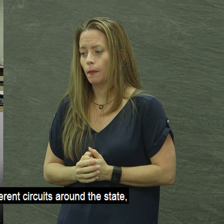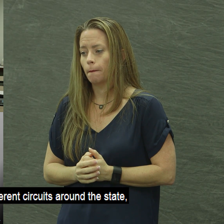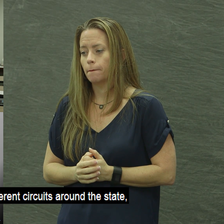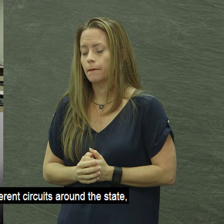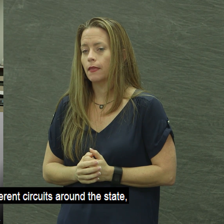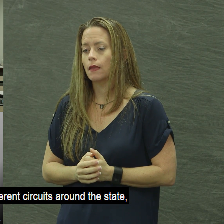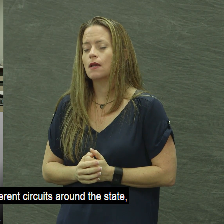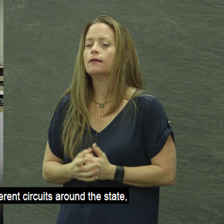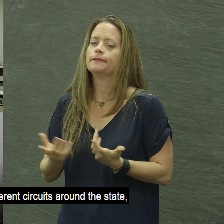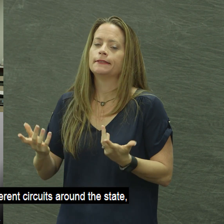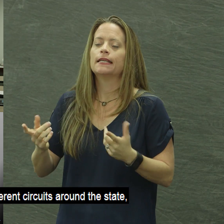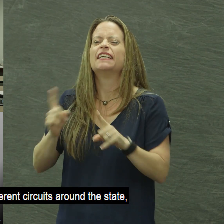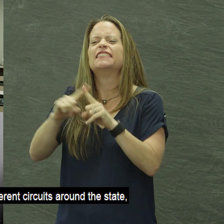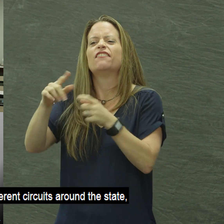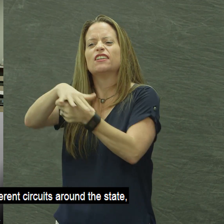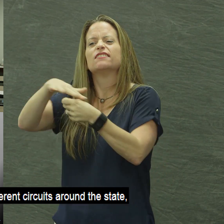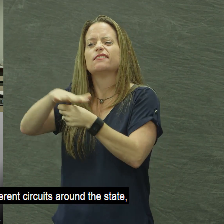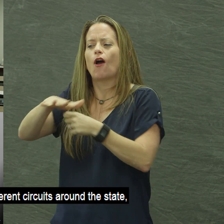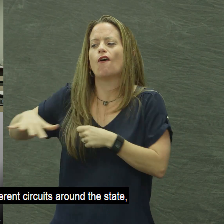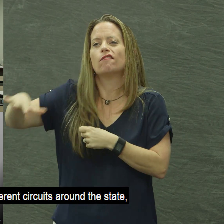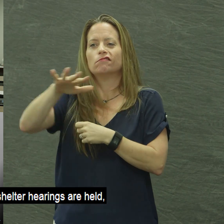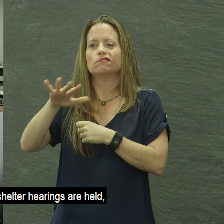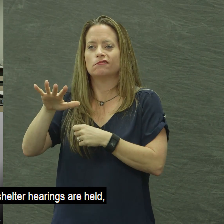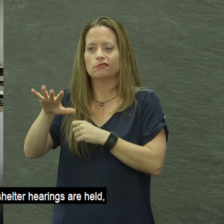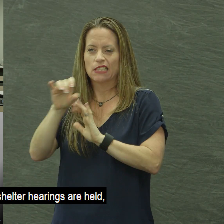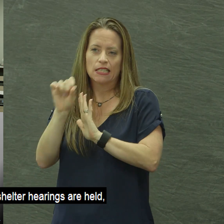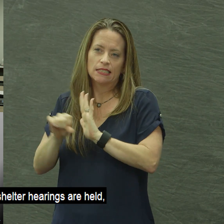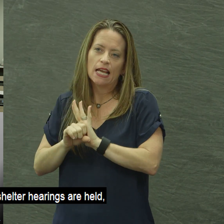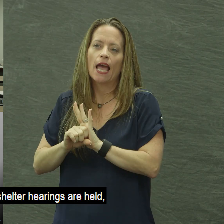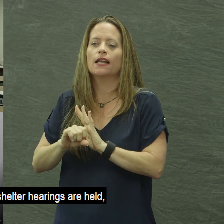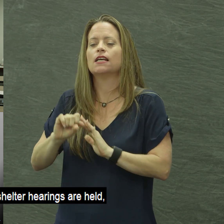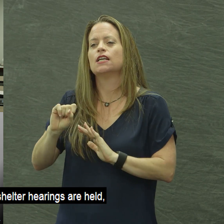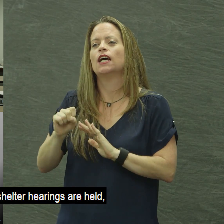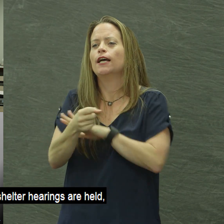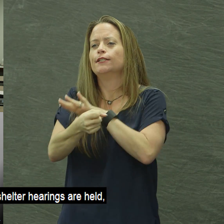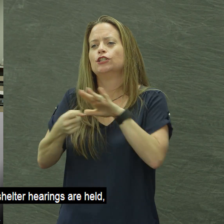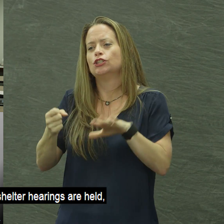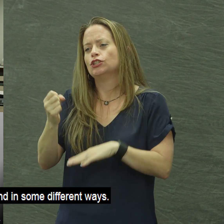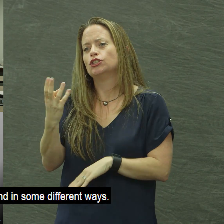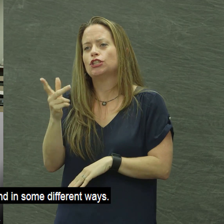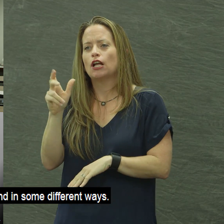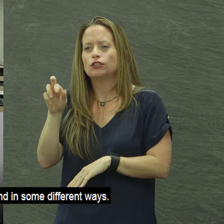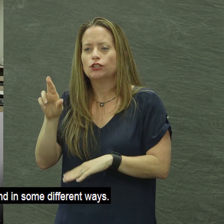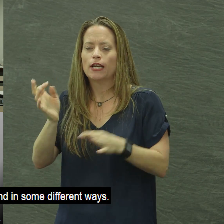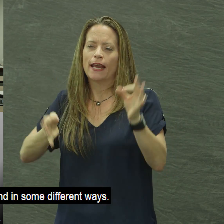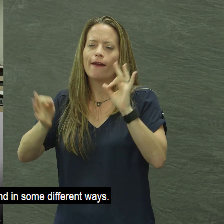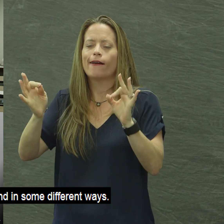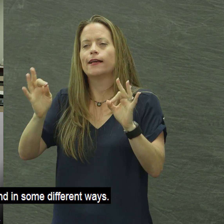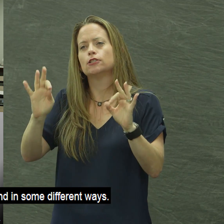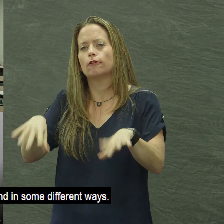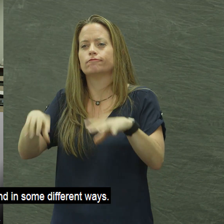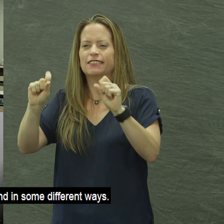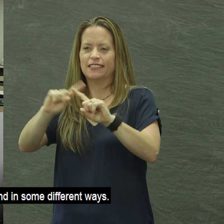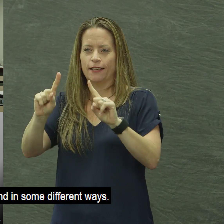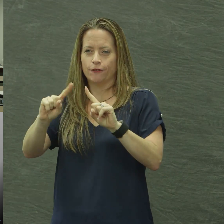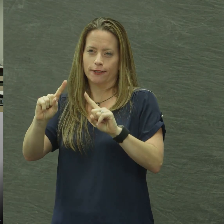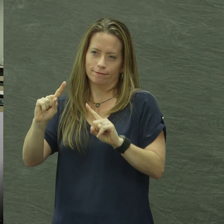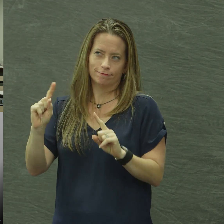In different circuits around the state, shelter hearings are held in some different ways.